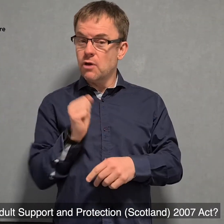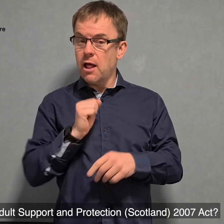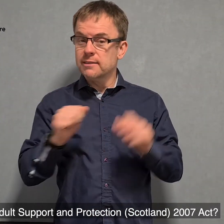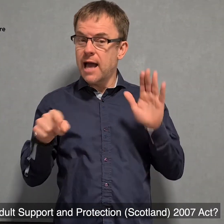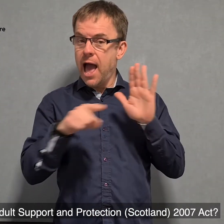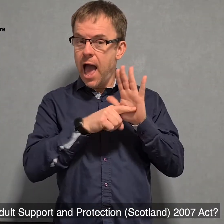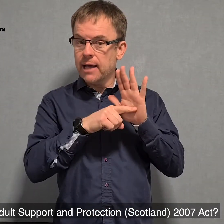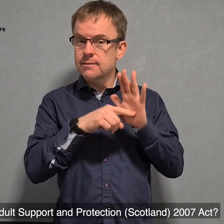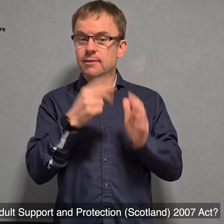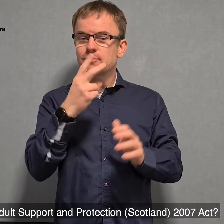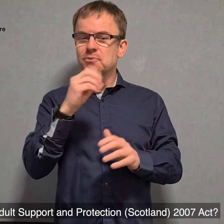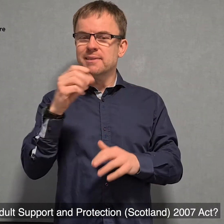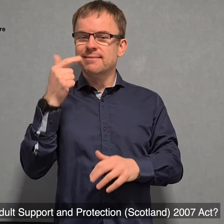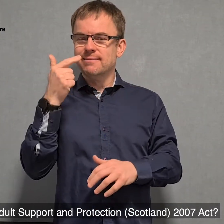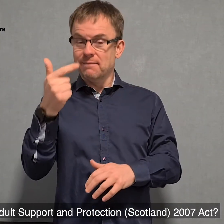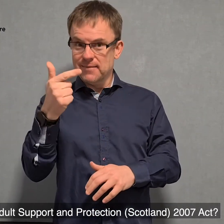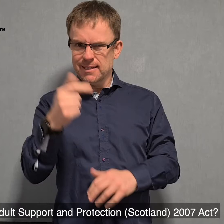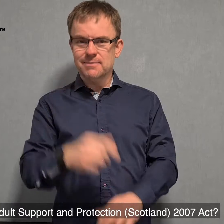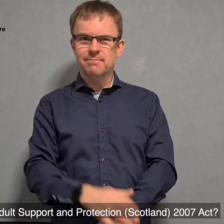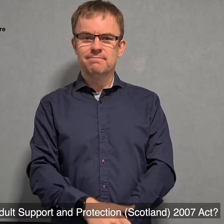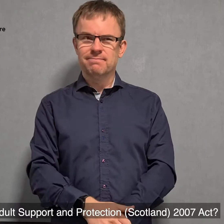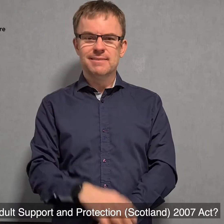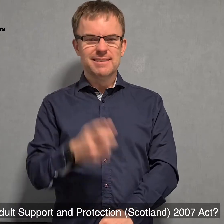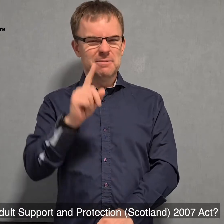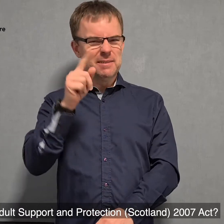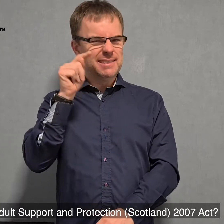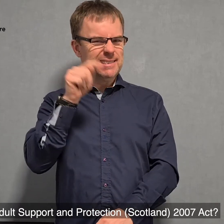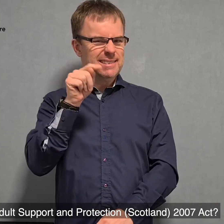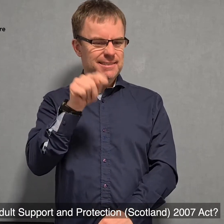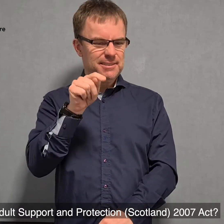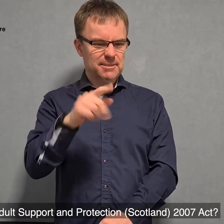Protection Scotland 2007 Act?